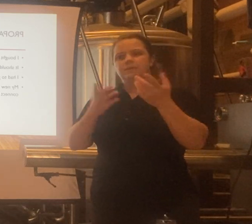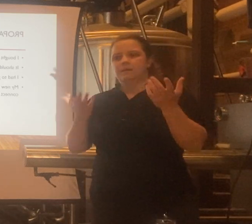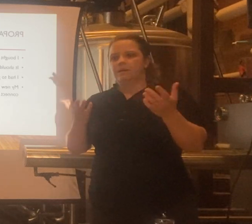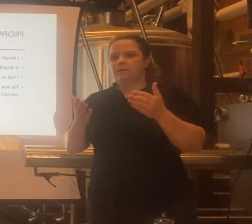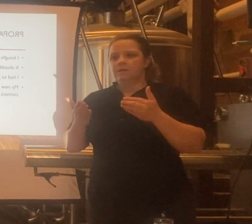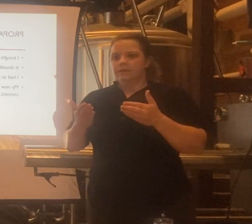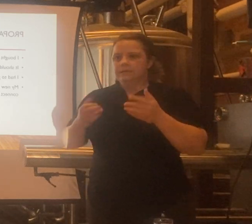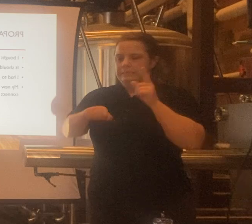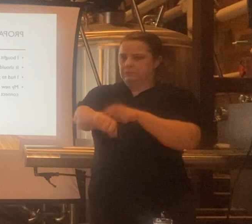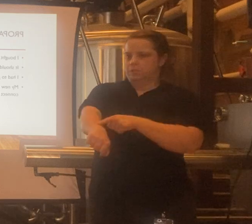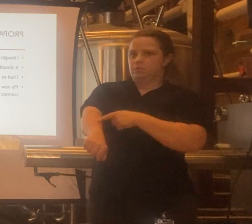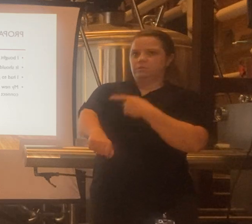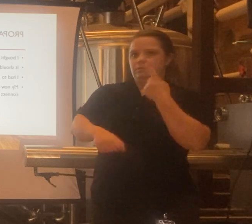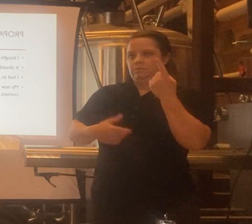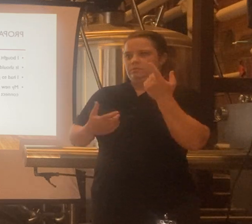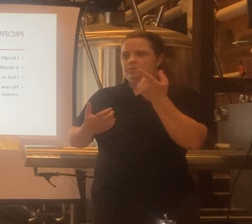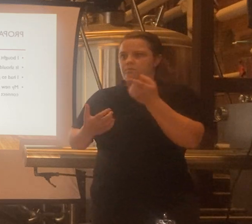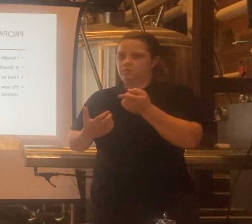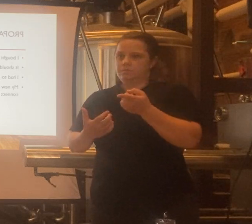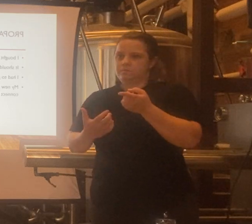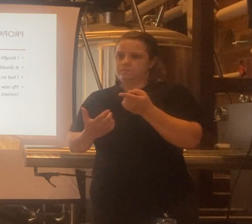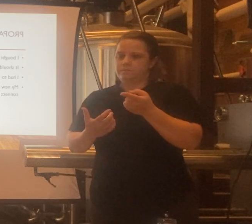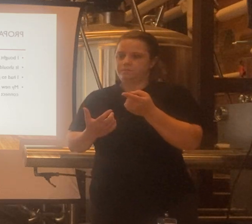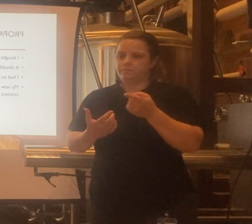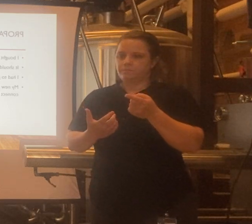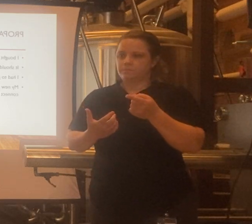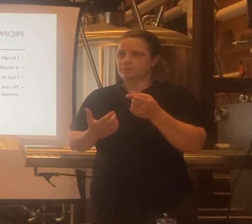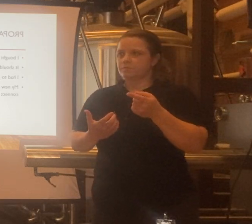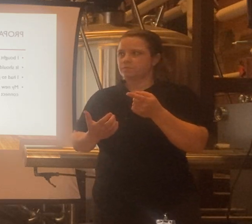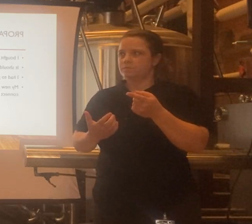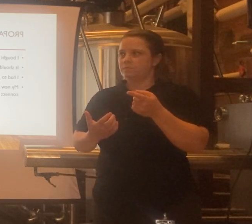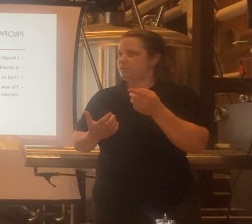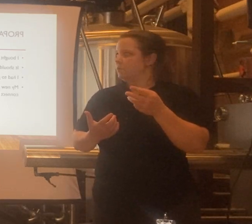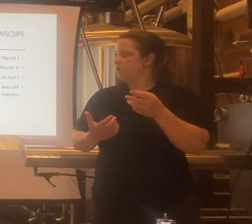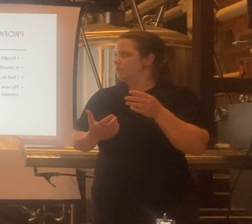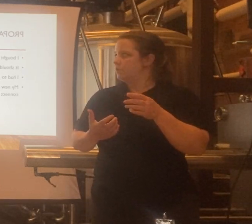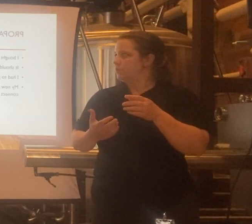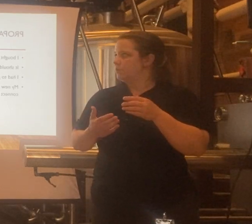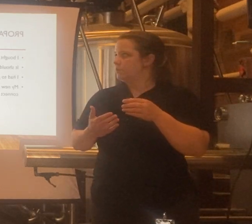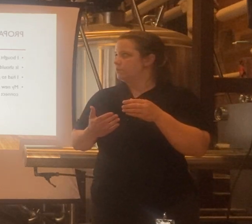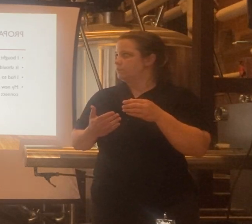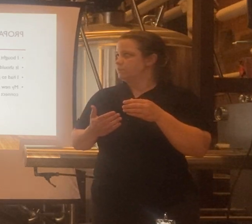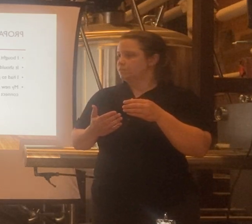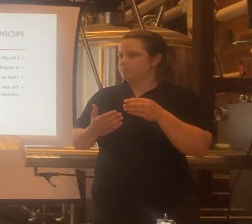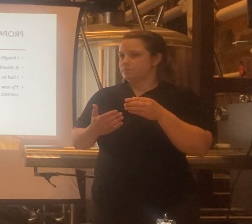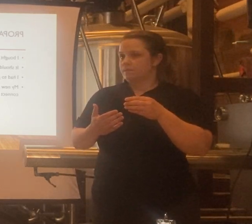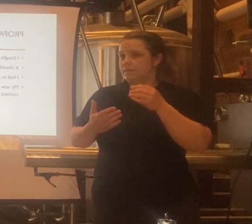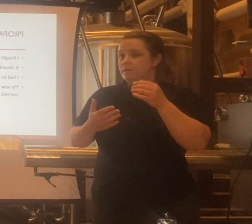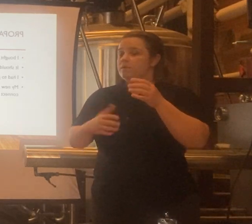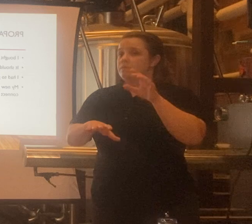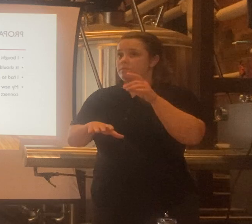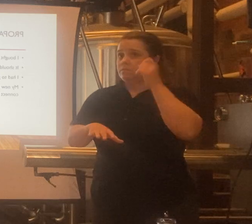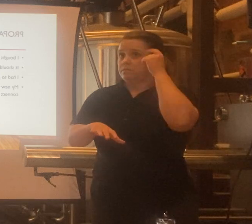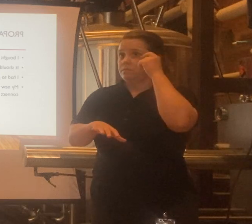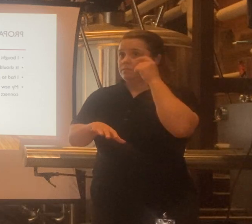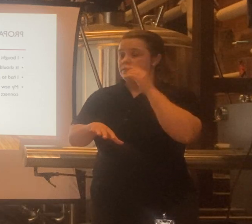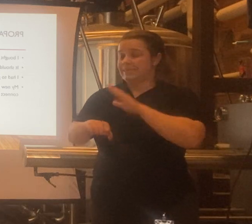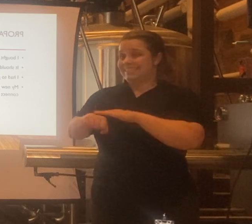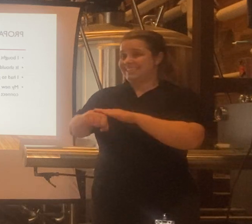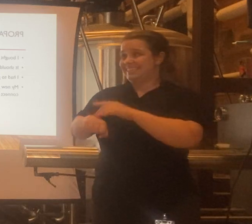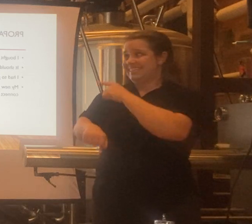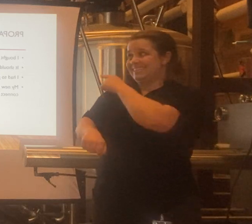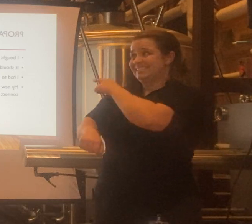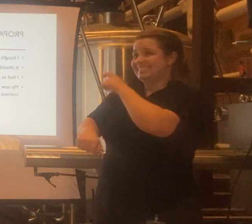already bought this thinking I was one-upping. So he filled it up. By the way, they have to be standing up. You cannot lie these down or they will get stuck open